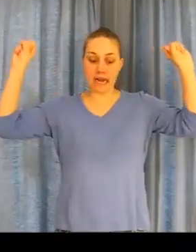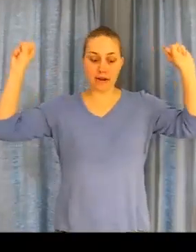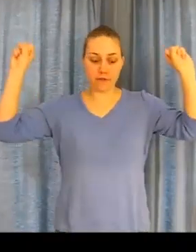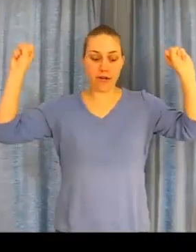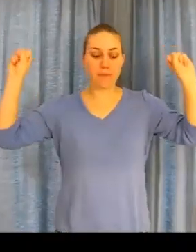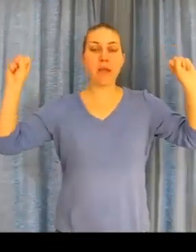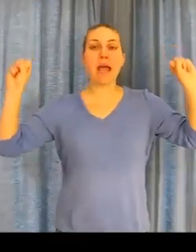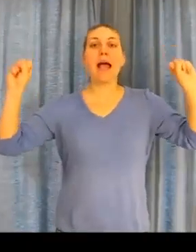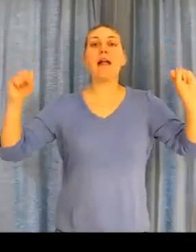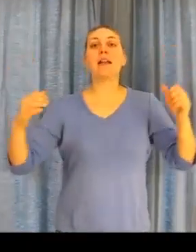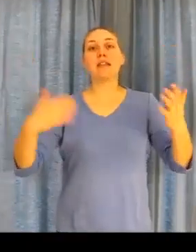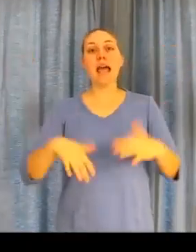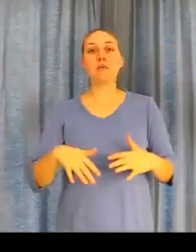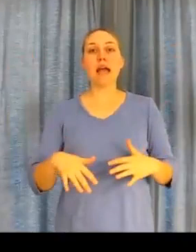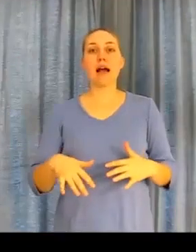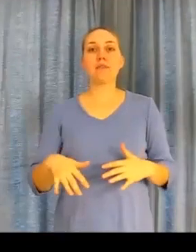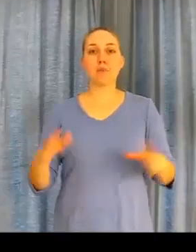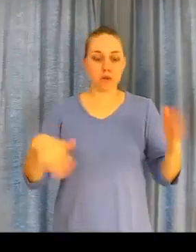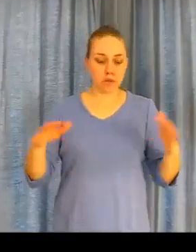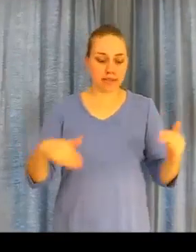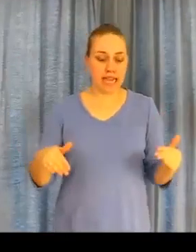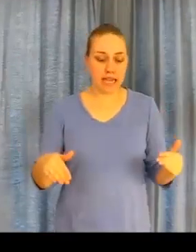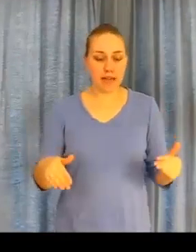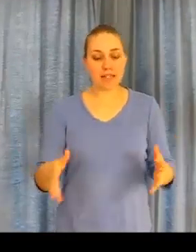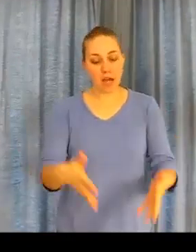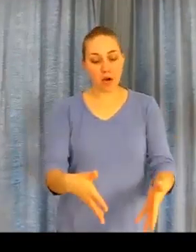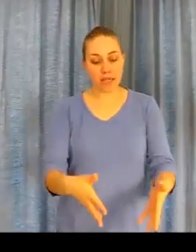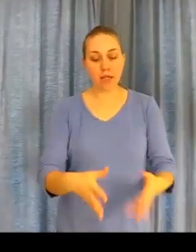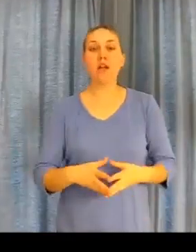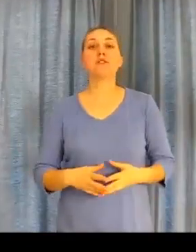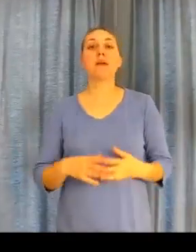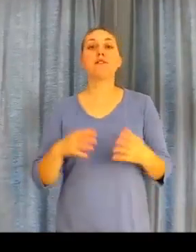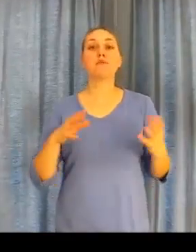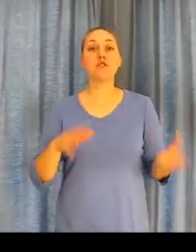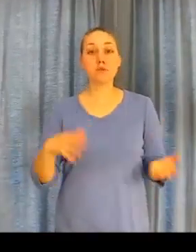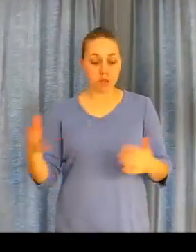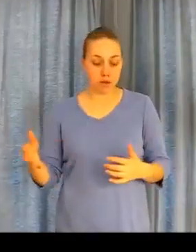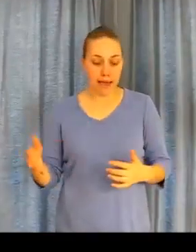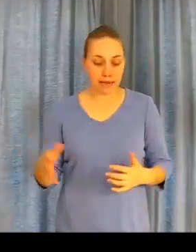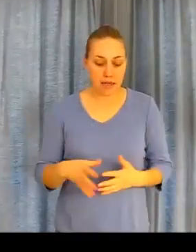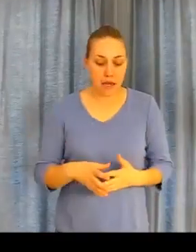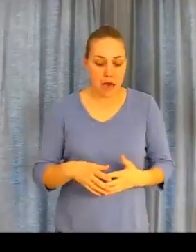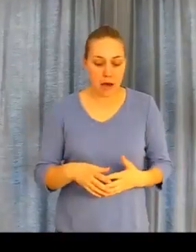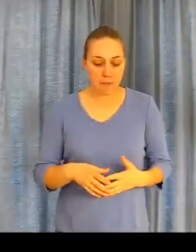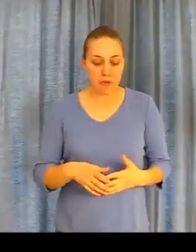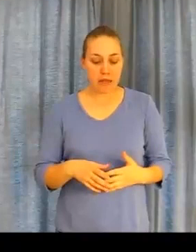tide of freedom. And then at the end, we have some more little singing that's not on here. So if you choose to do that, the last